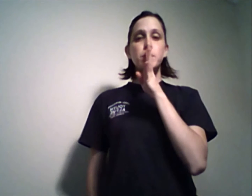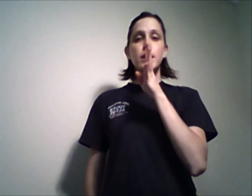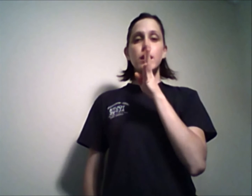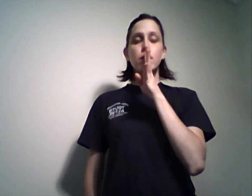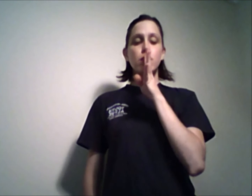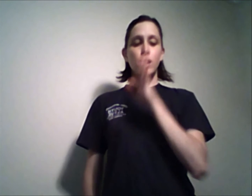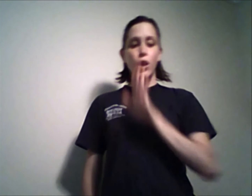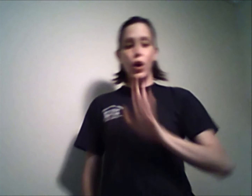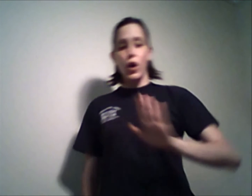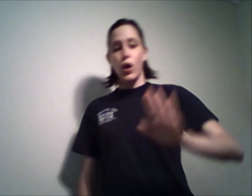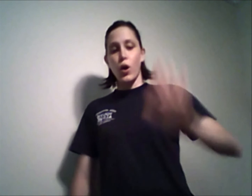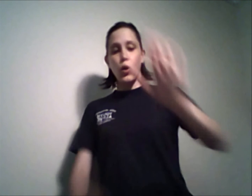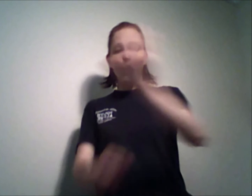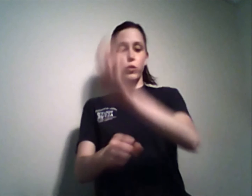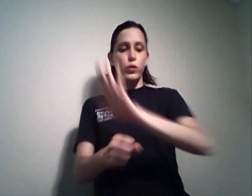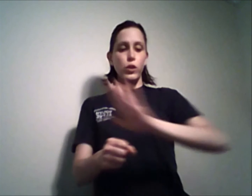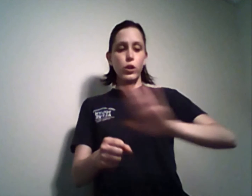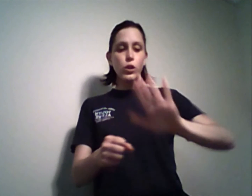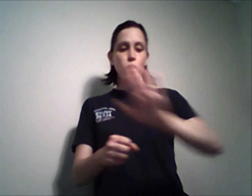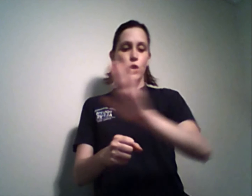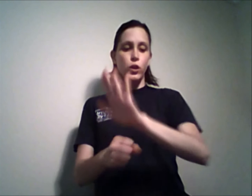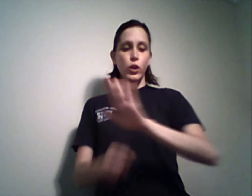Speak over